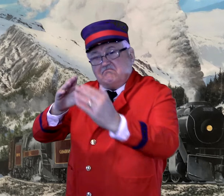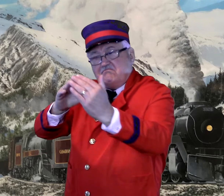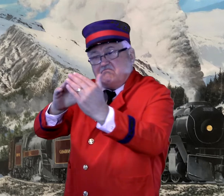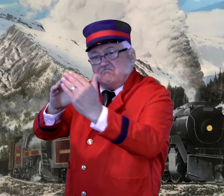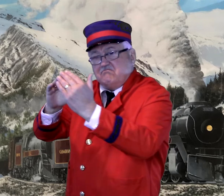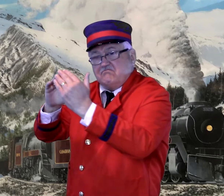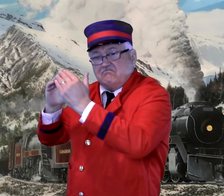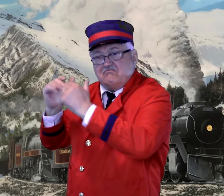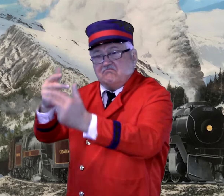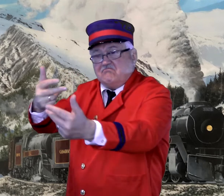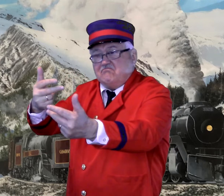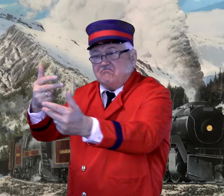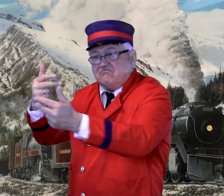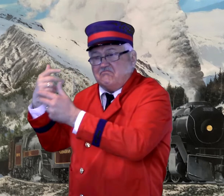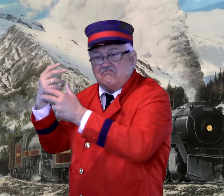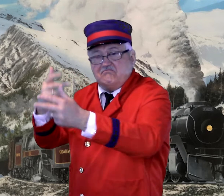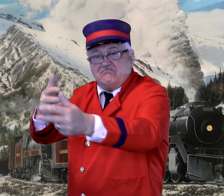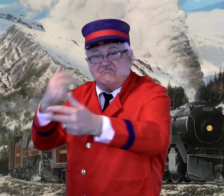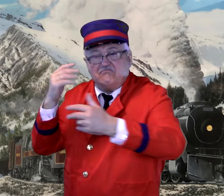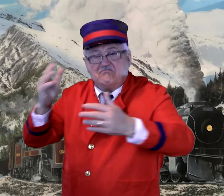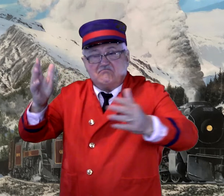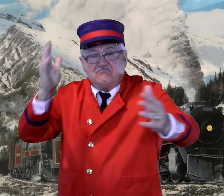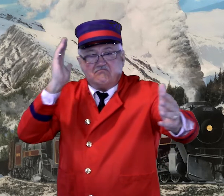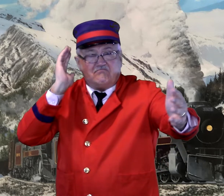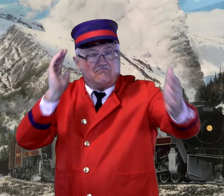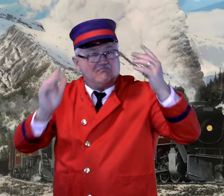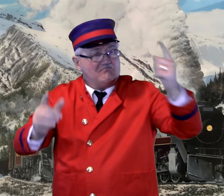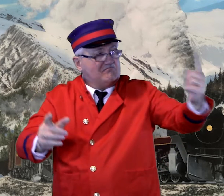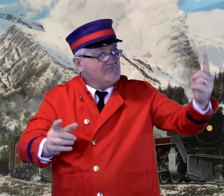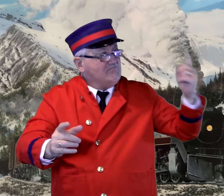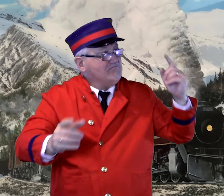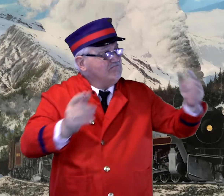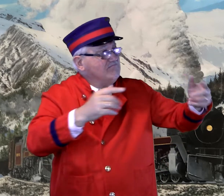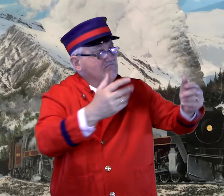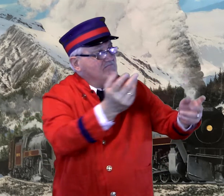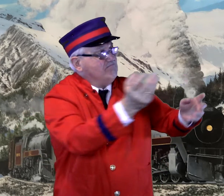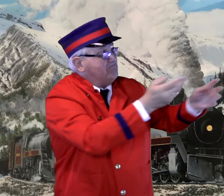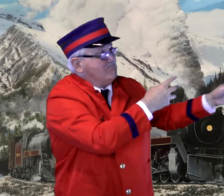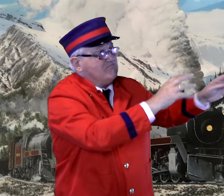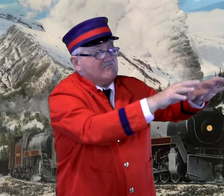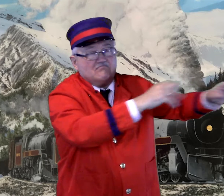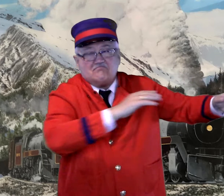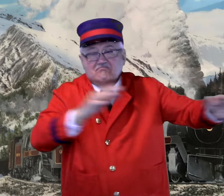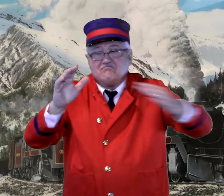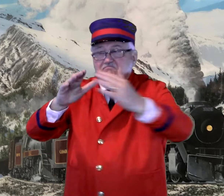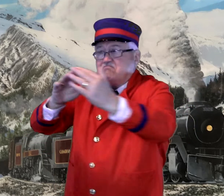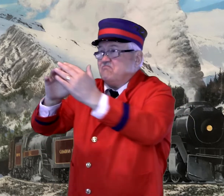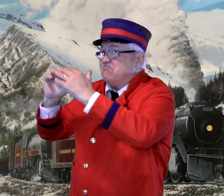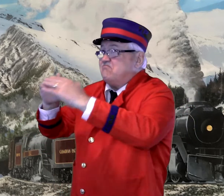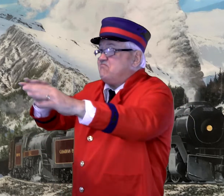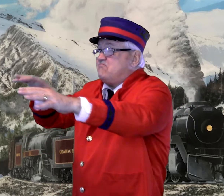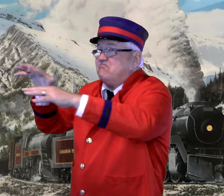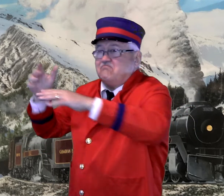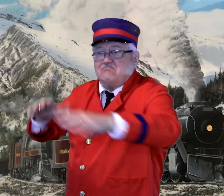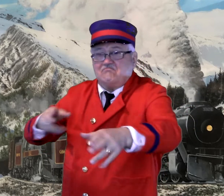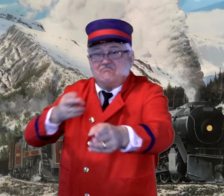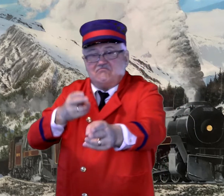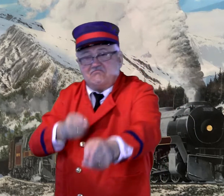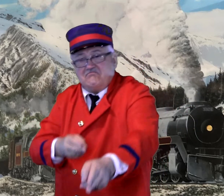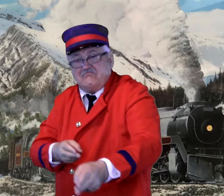parents. An older deaf girl tried to console her. As the train pulled out of the stations, it would be going through the city,